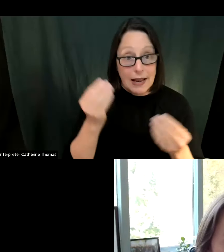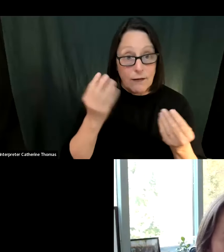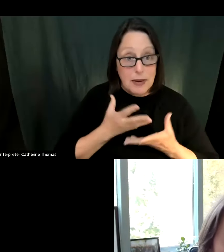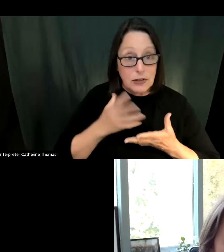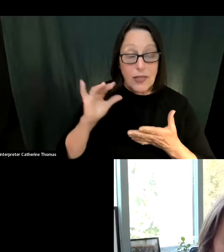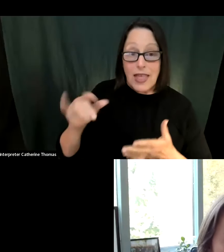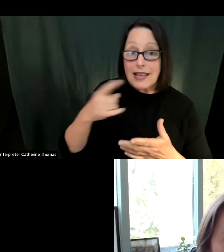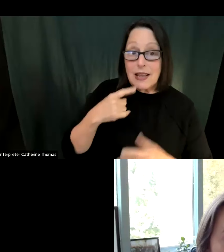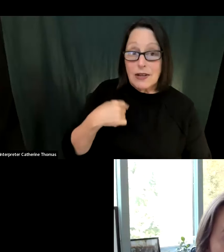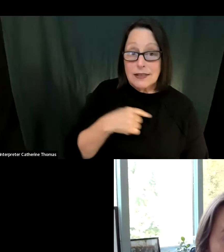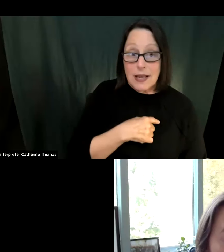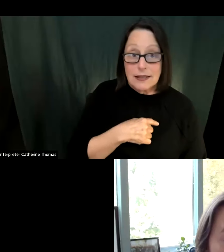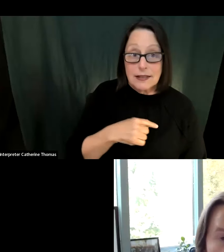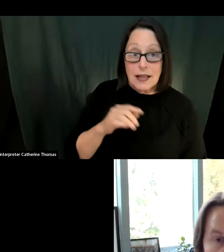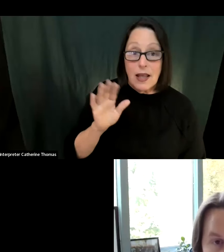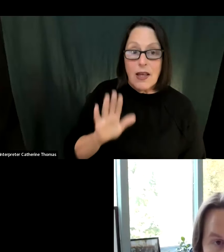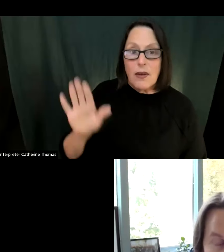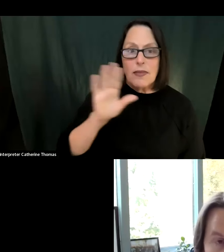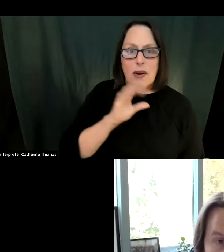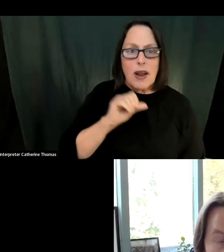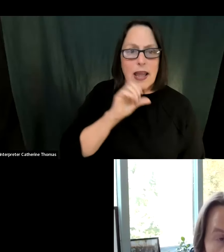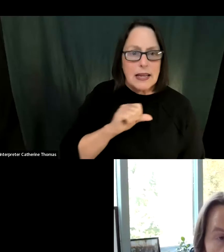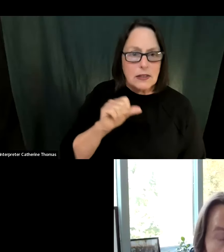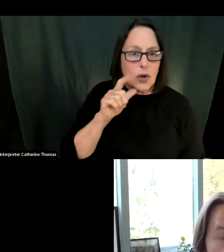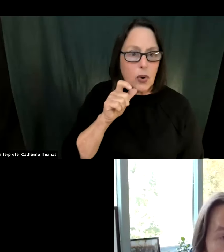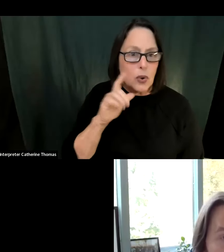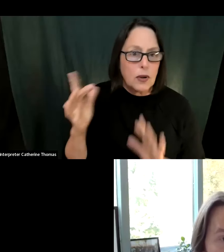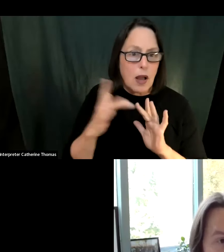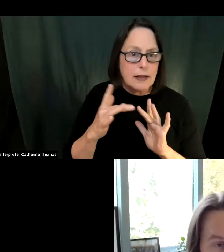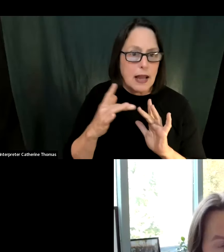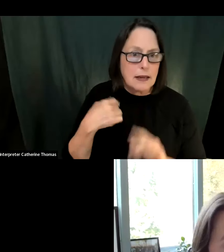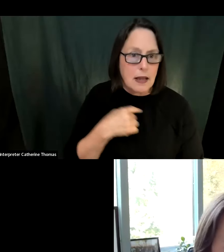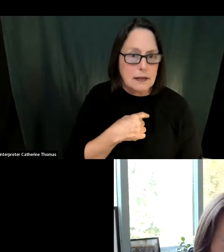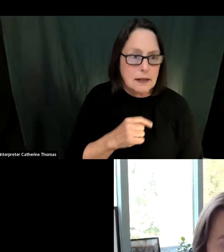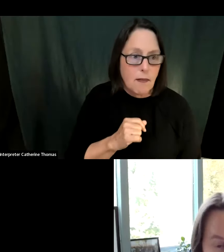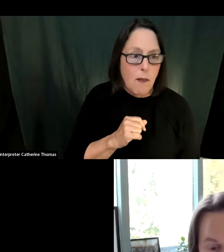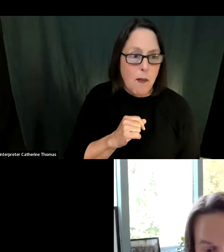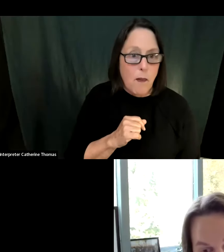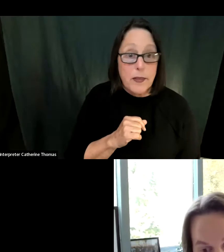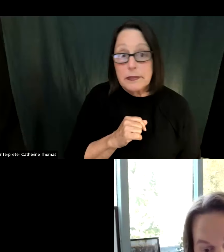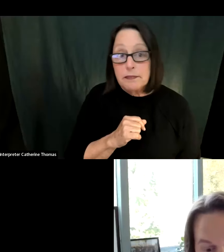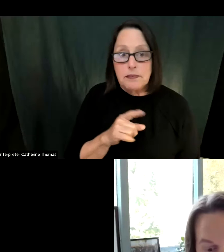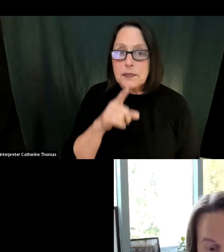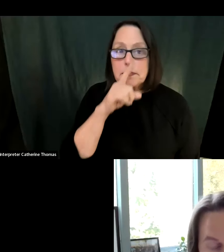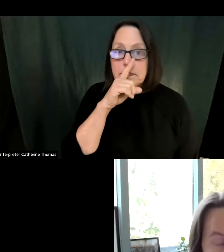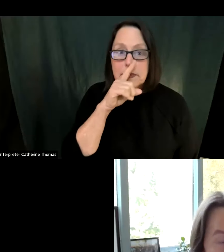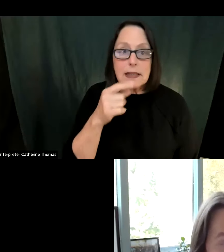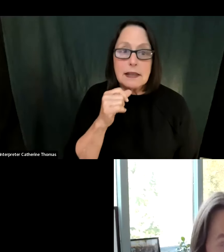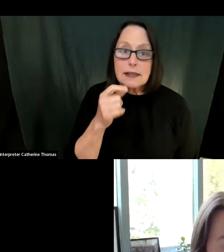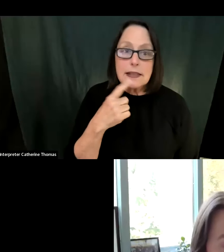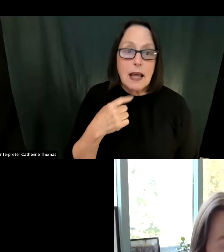us know the age of the individual contacting us. It doesn't give us